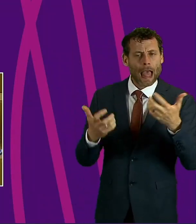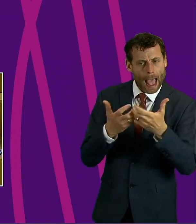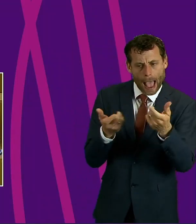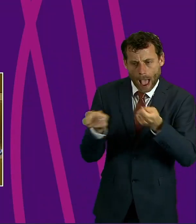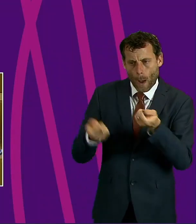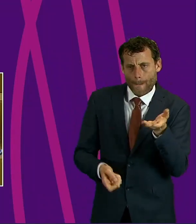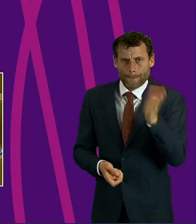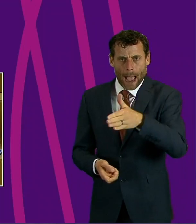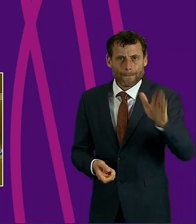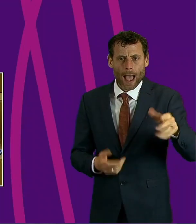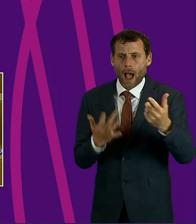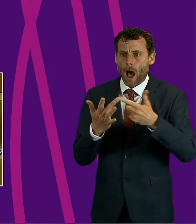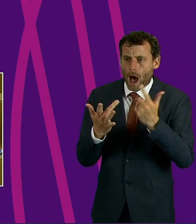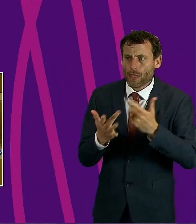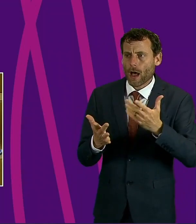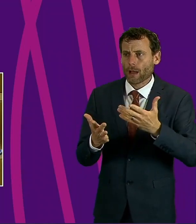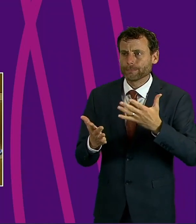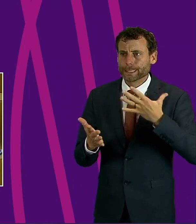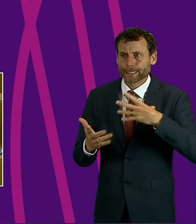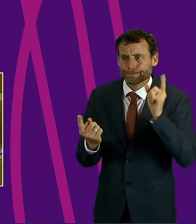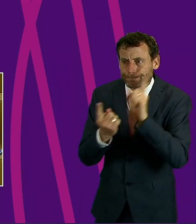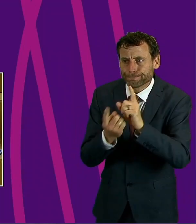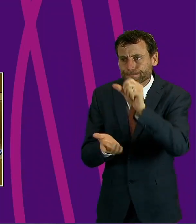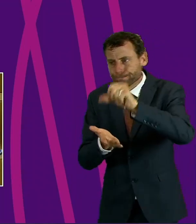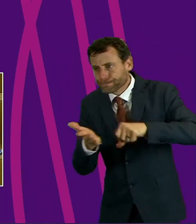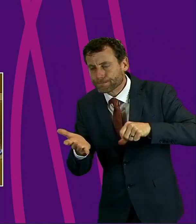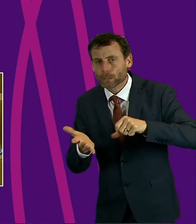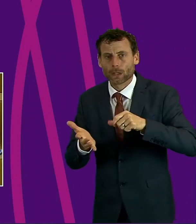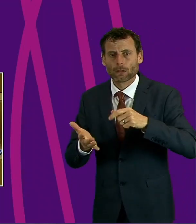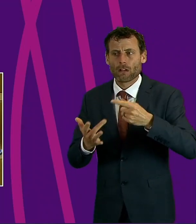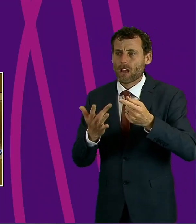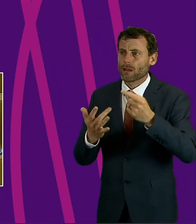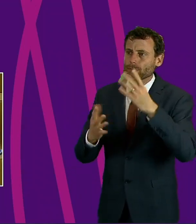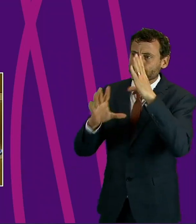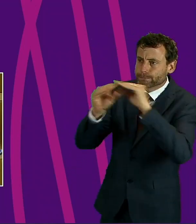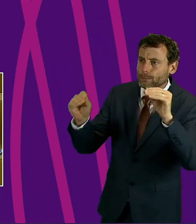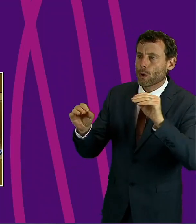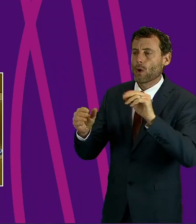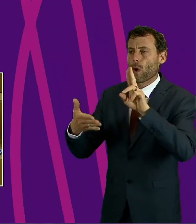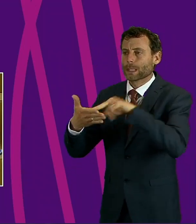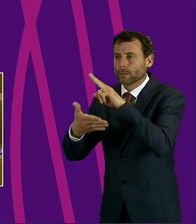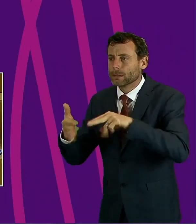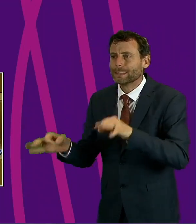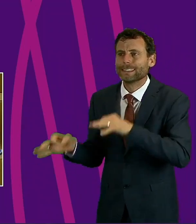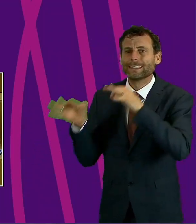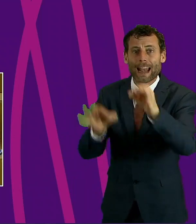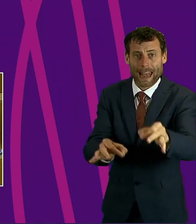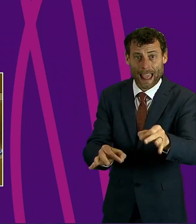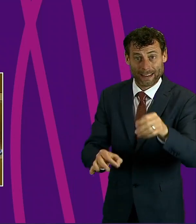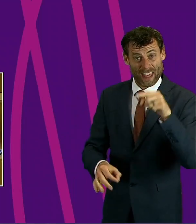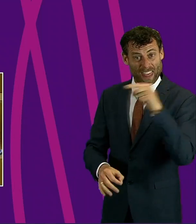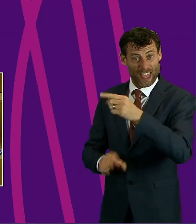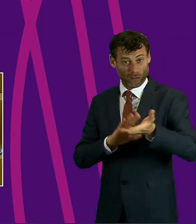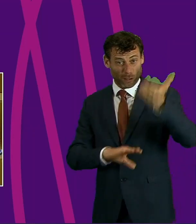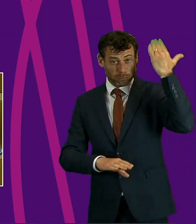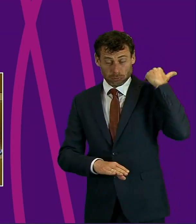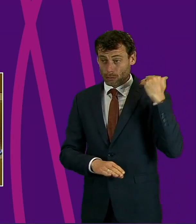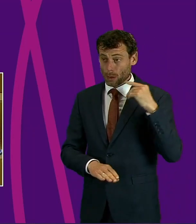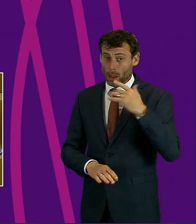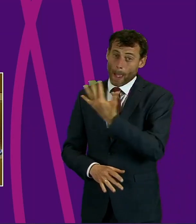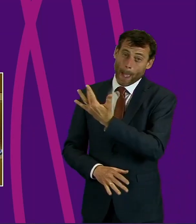or delayed activity." But that was 3 weeks ago. I know the First Minister understands that the very measures we